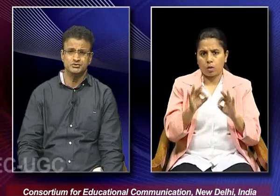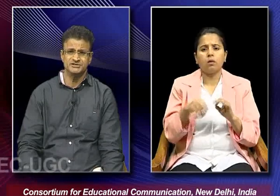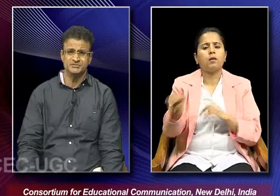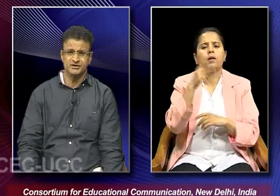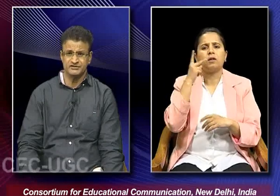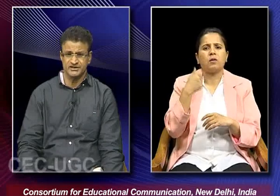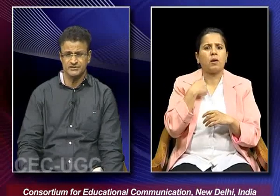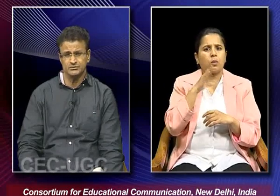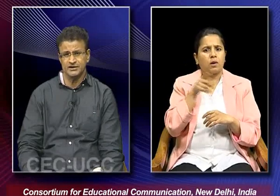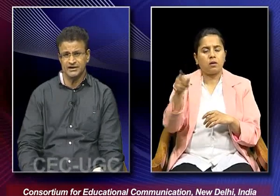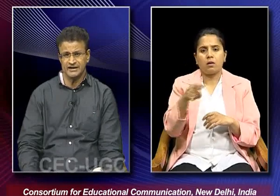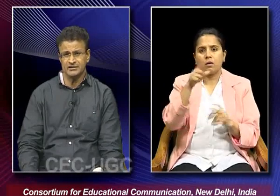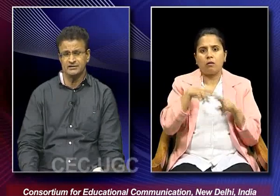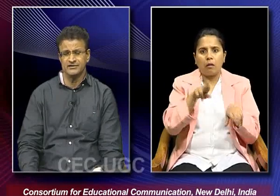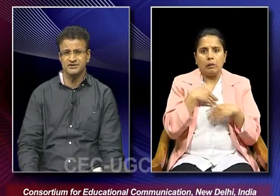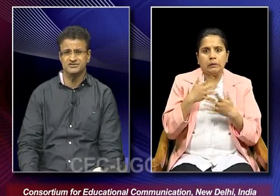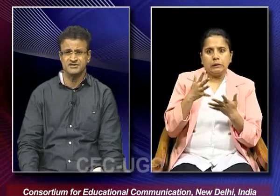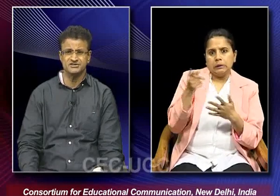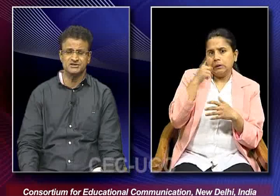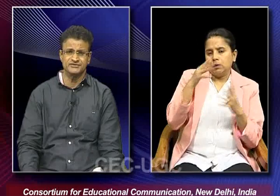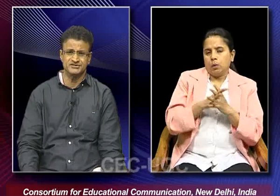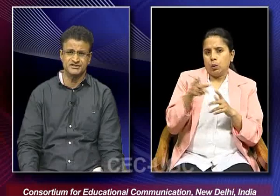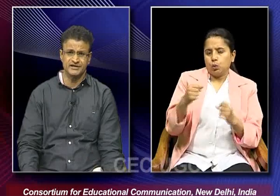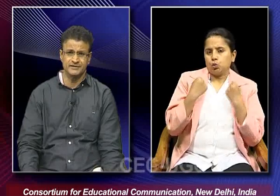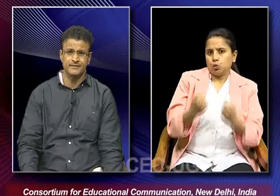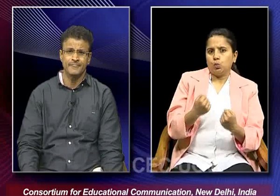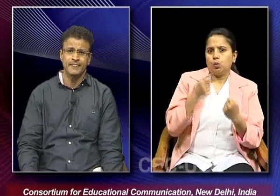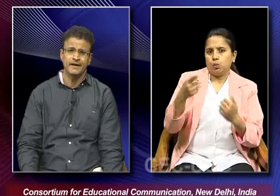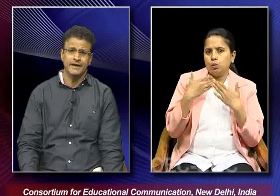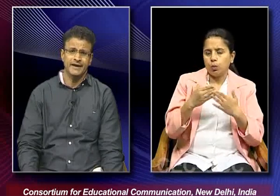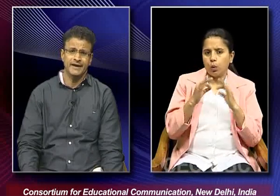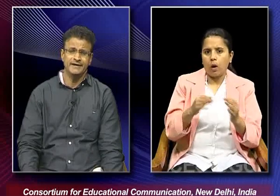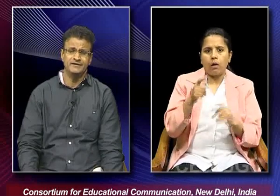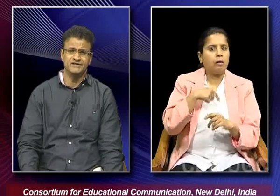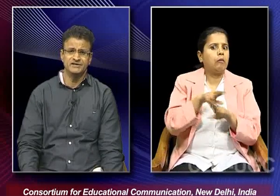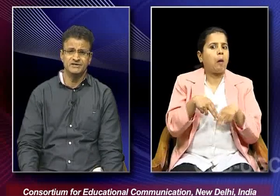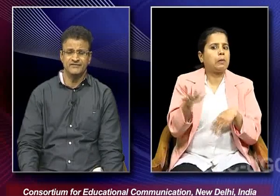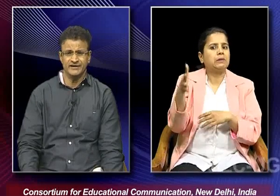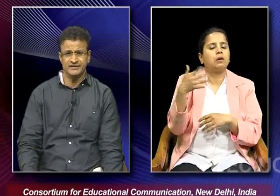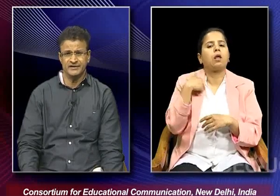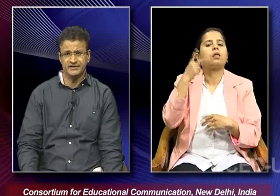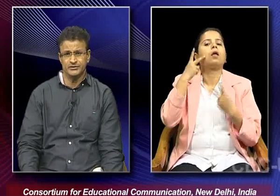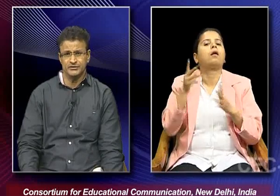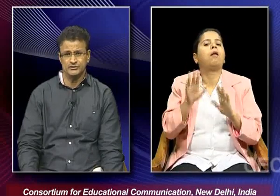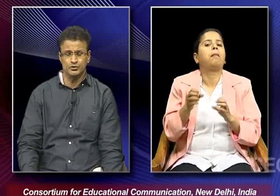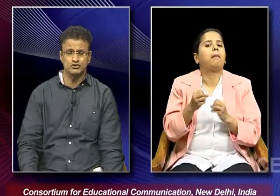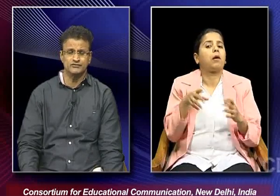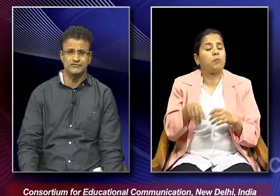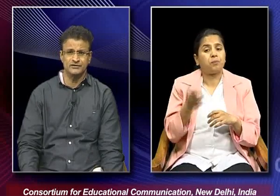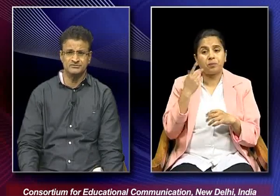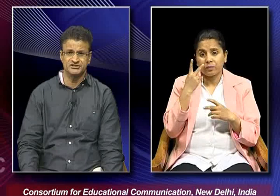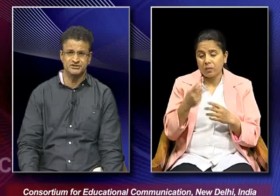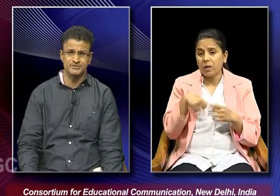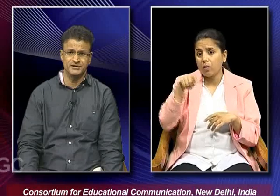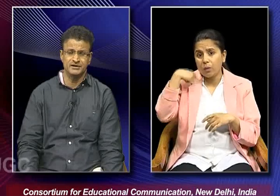seen to be some kind of a threat to the hierarchical family structure which is there. And we find that during the course of the